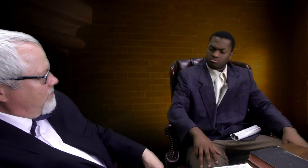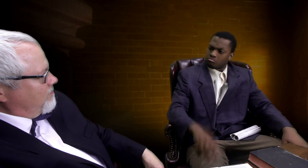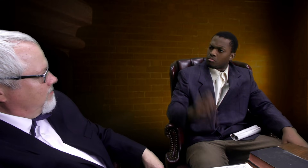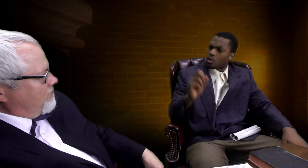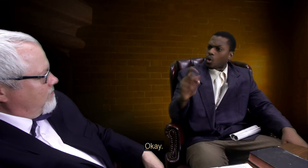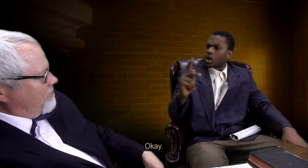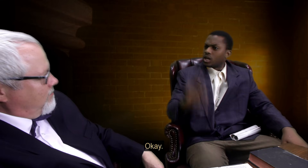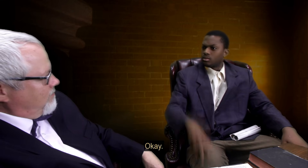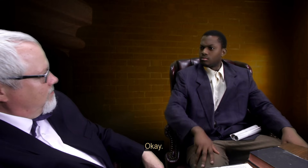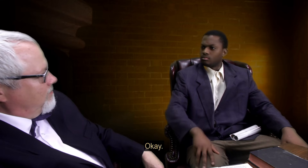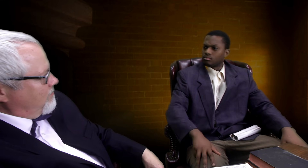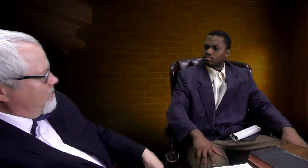Okay.